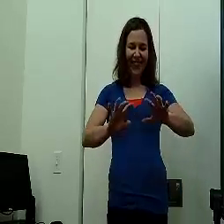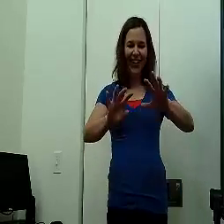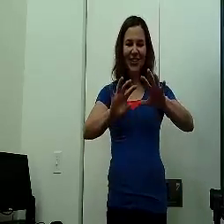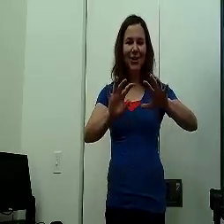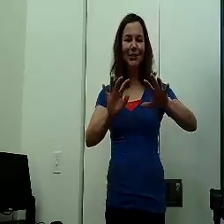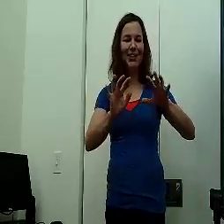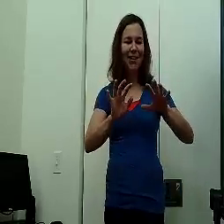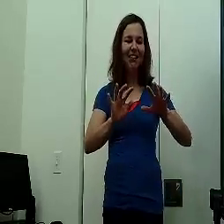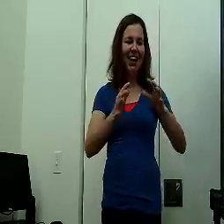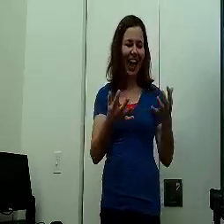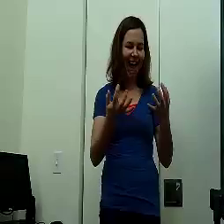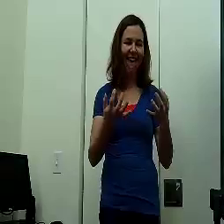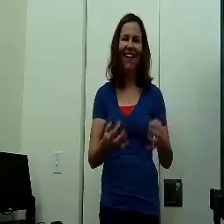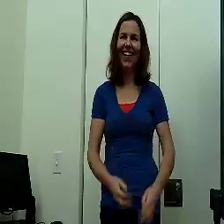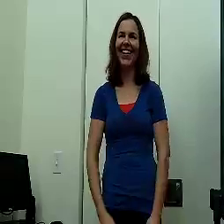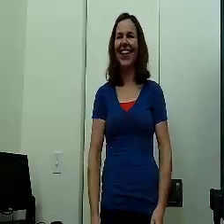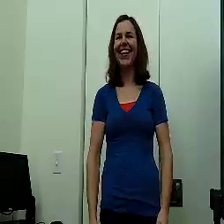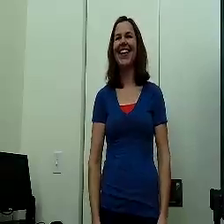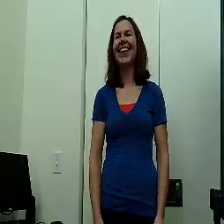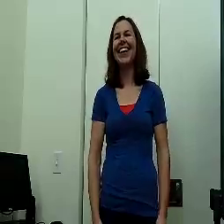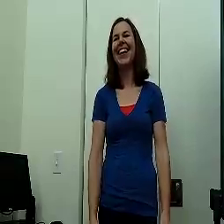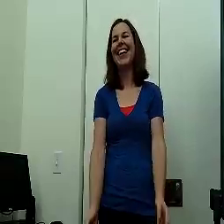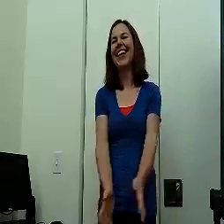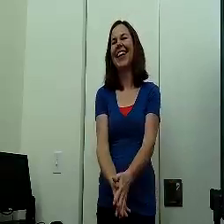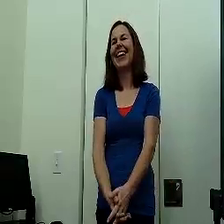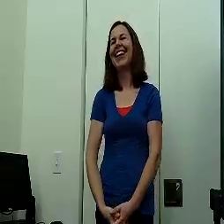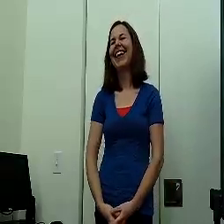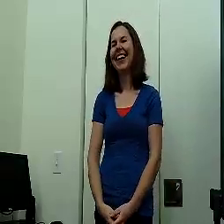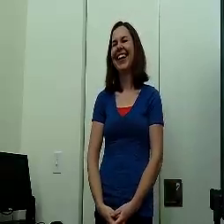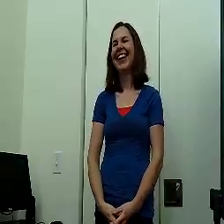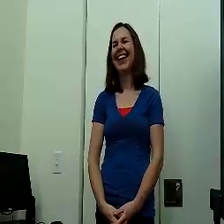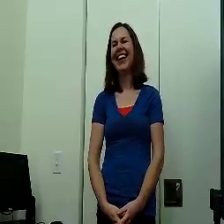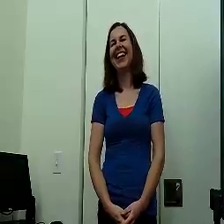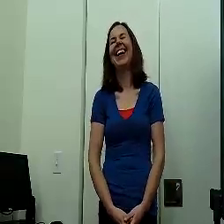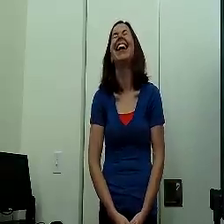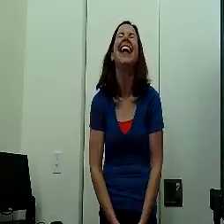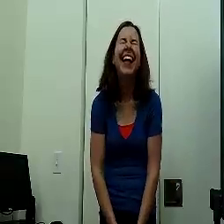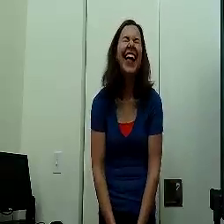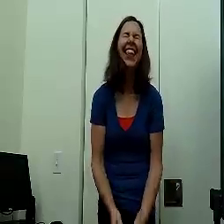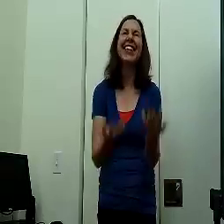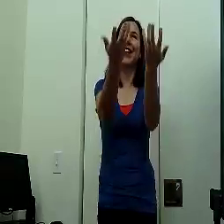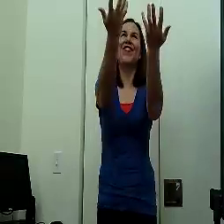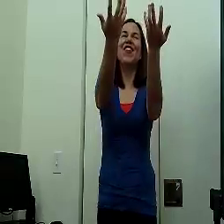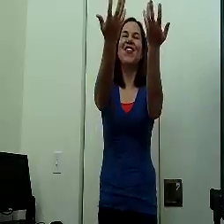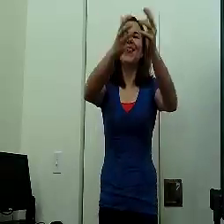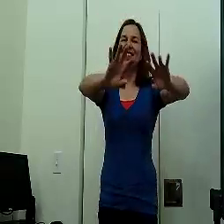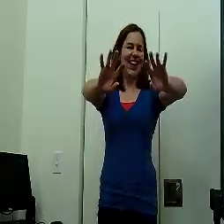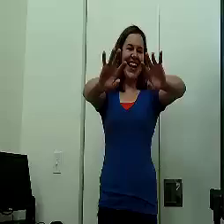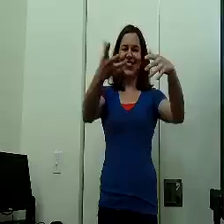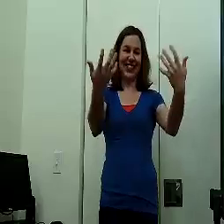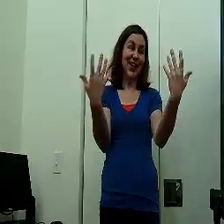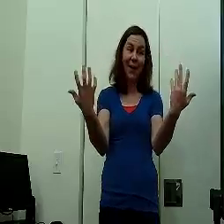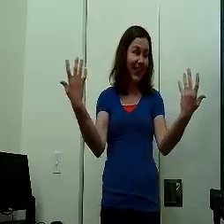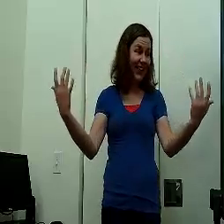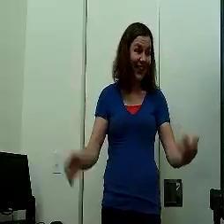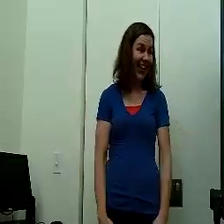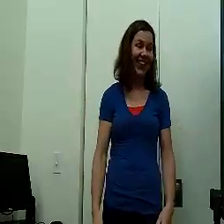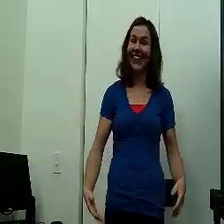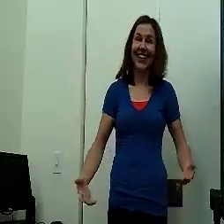What are you supposed to be doing right now? I know, this is food. This is food, and my hands just know what they're doing, and they're gonna